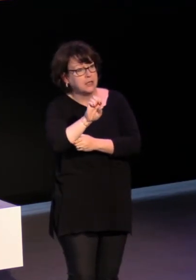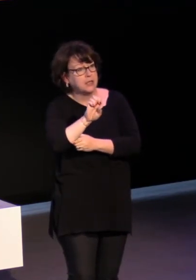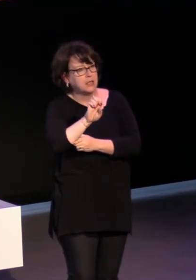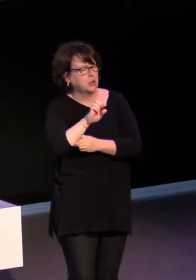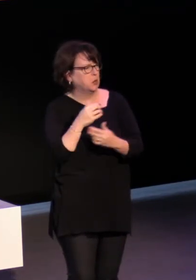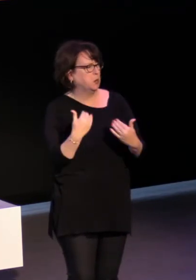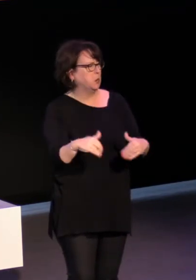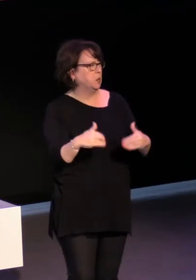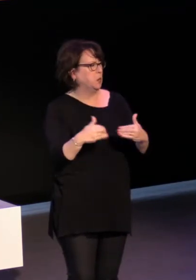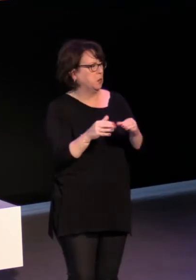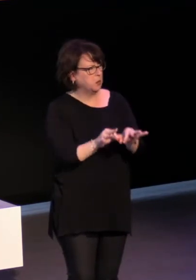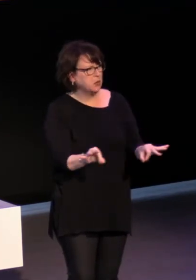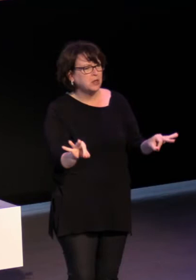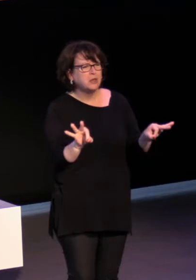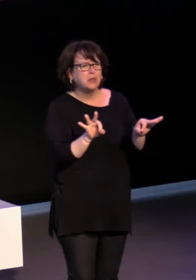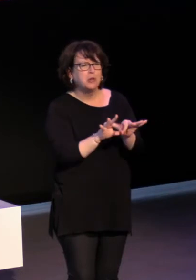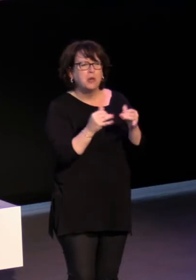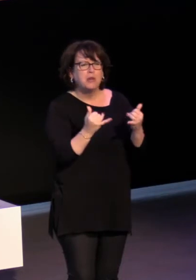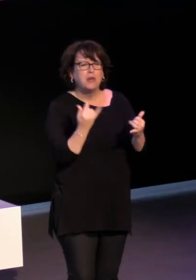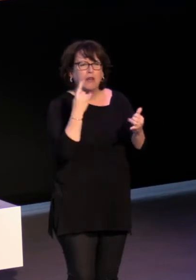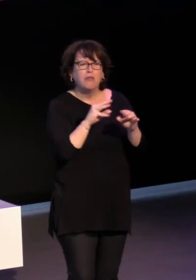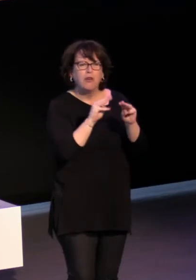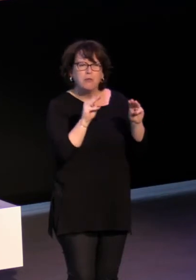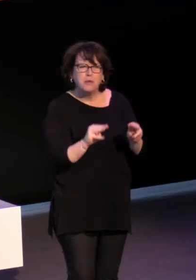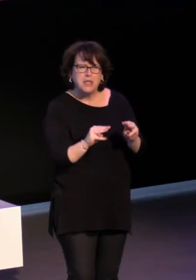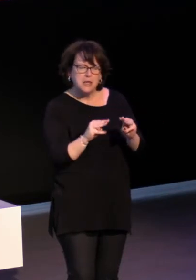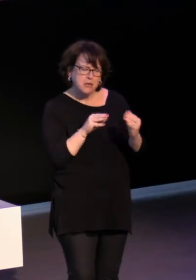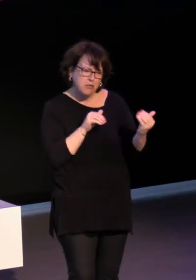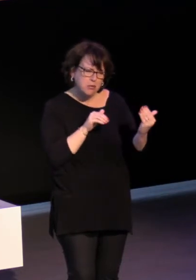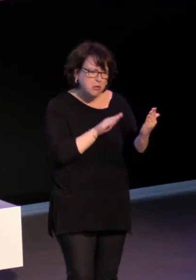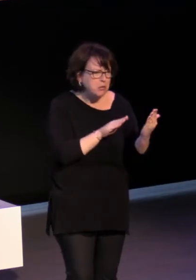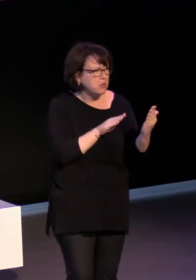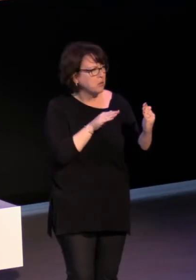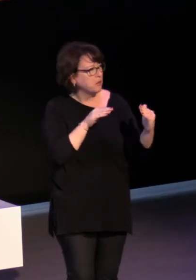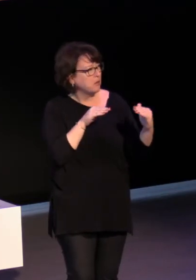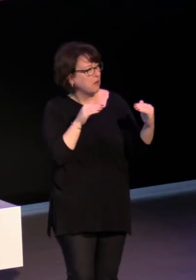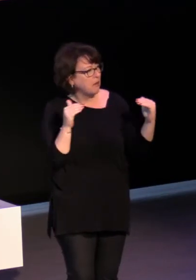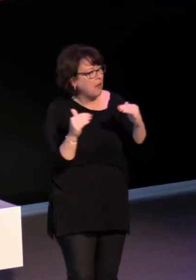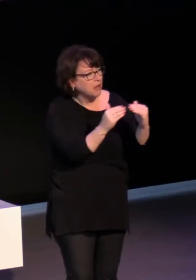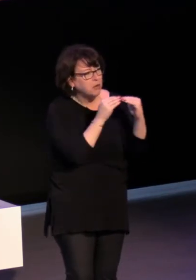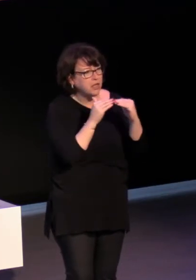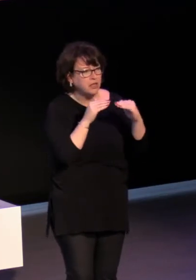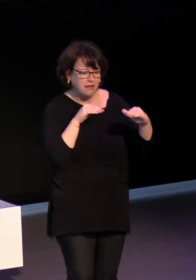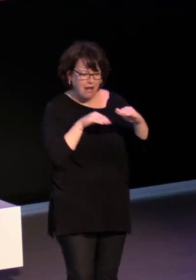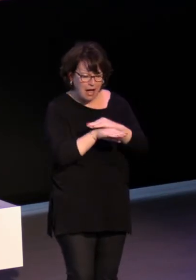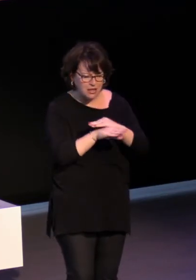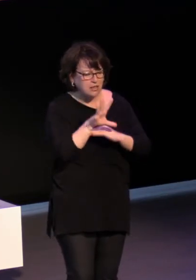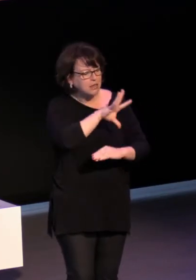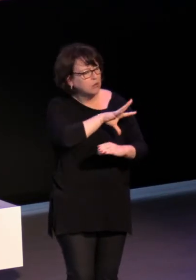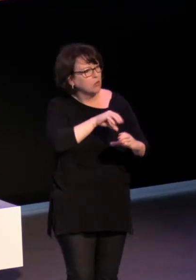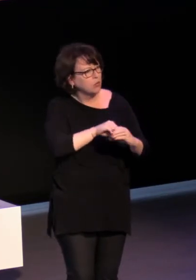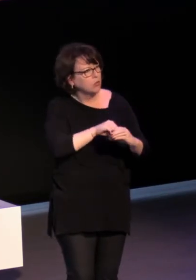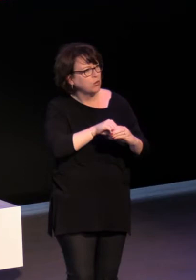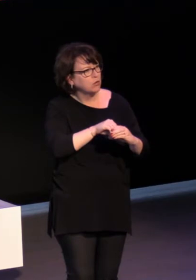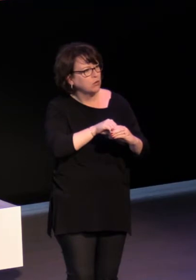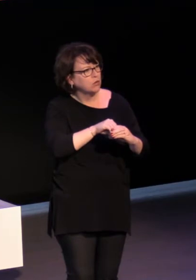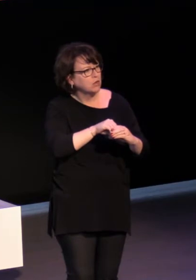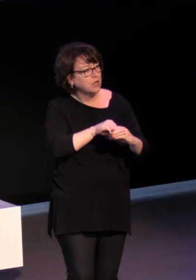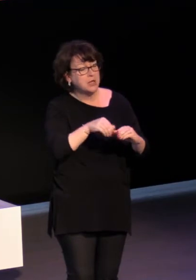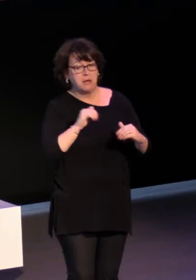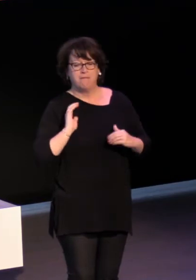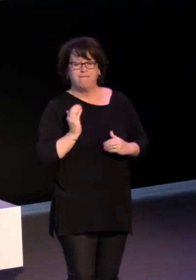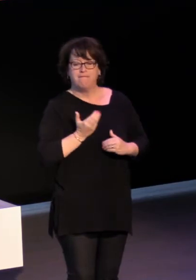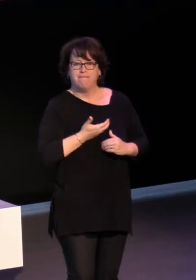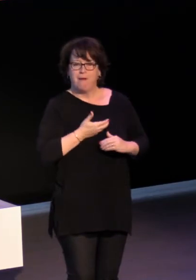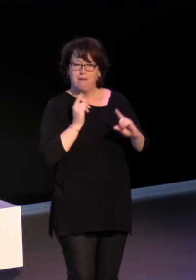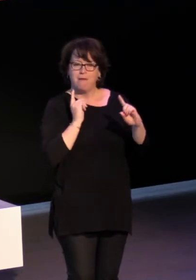urgent need for museums to tackle these issues of equity, access, and inclusion. And as an institution, it's part of our mission